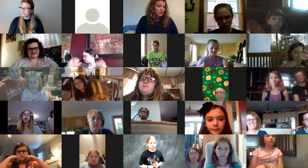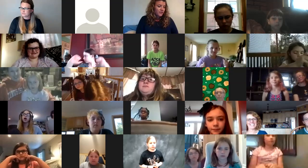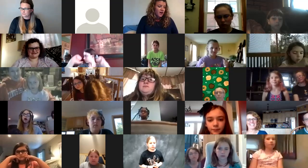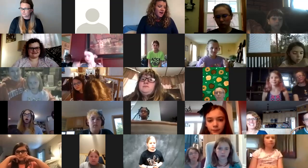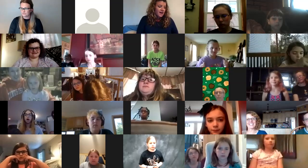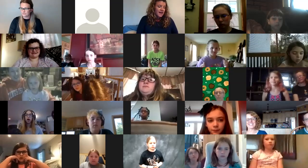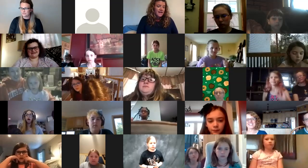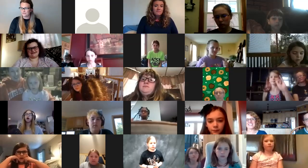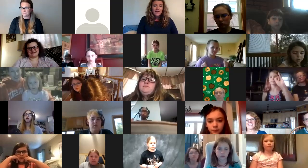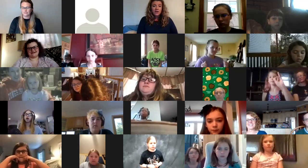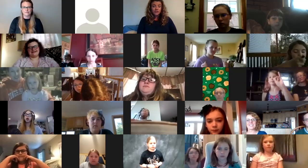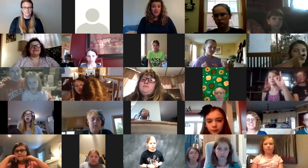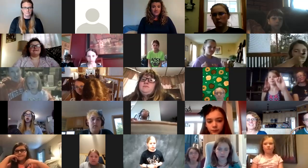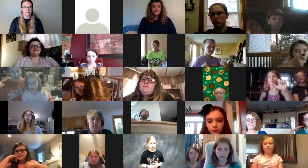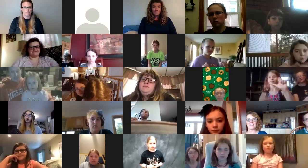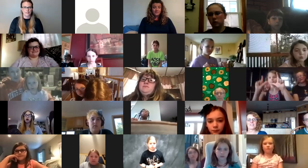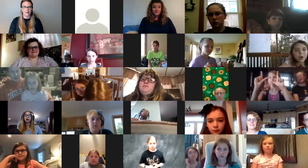serve God and my country.